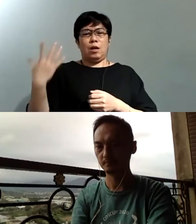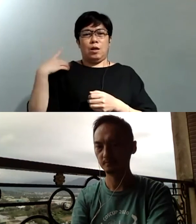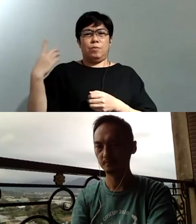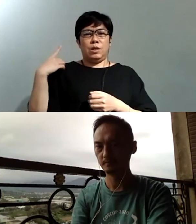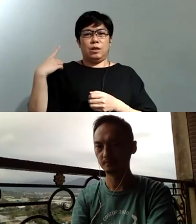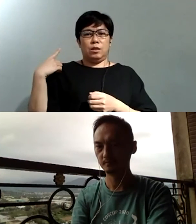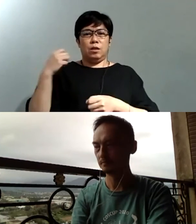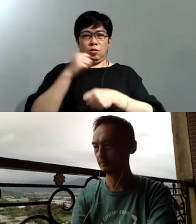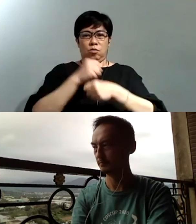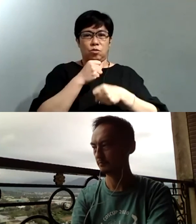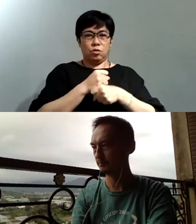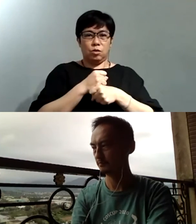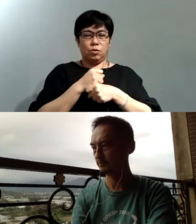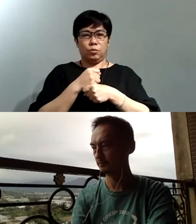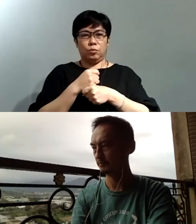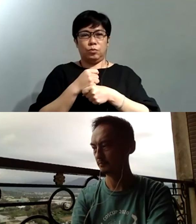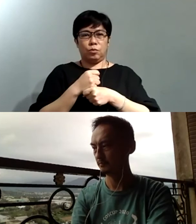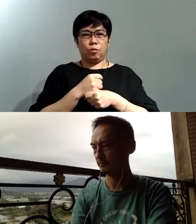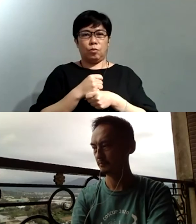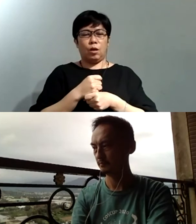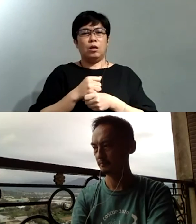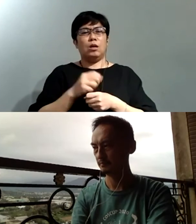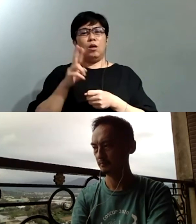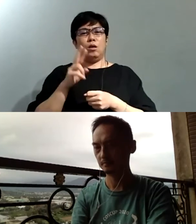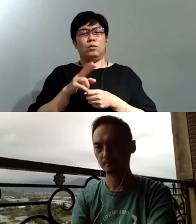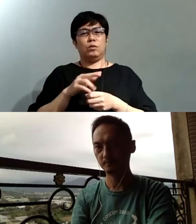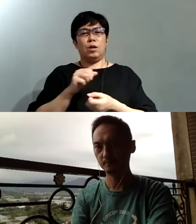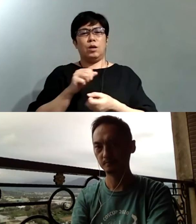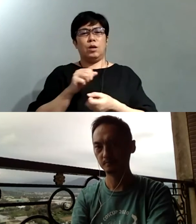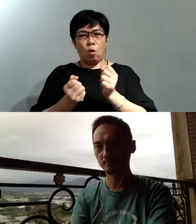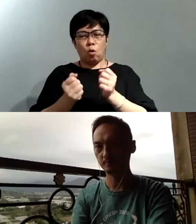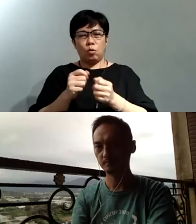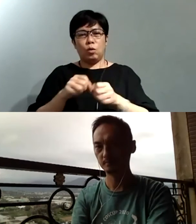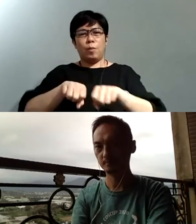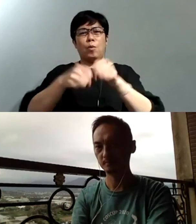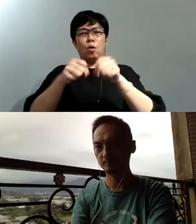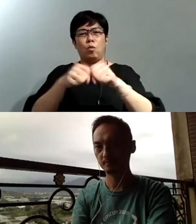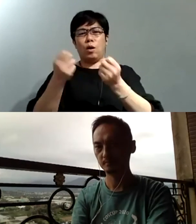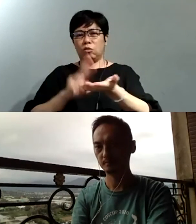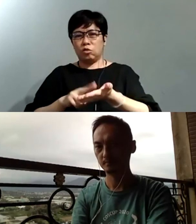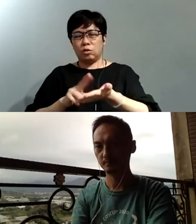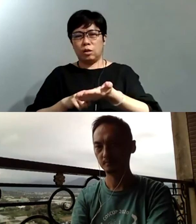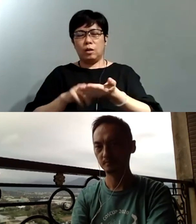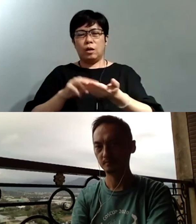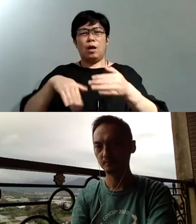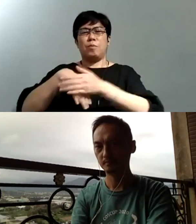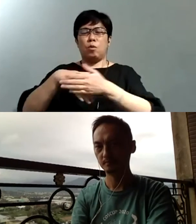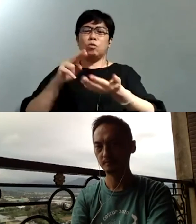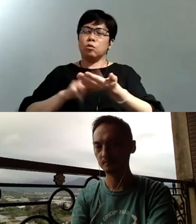the trust, but not rebuild the trust or to further develop the trust in the society. And without that